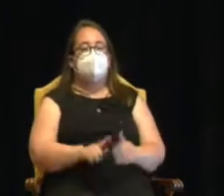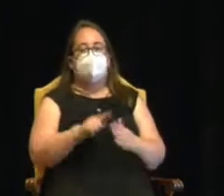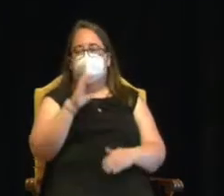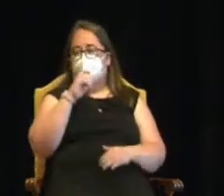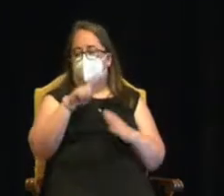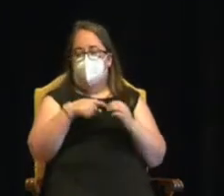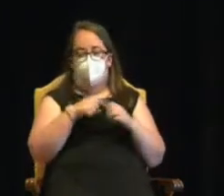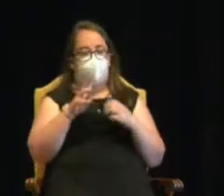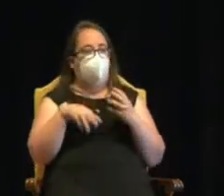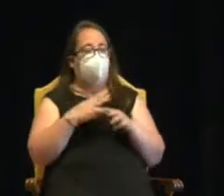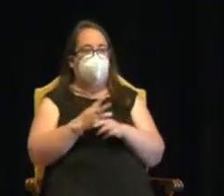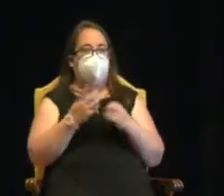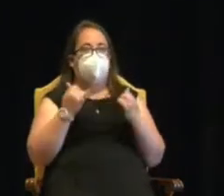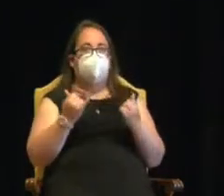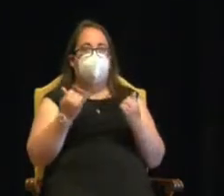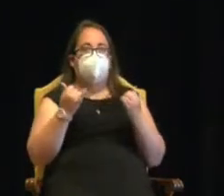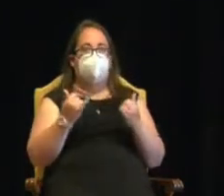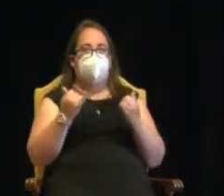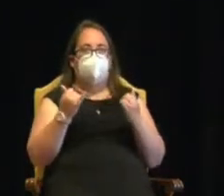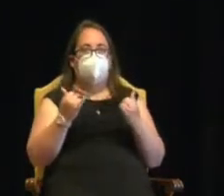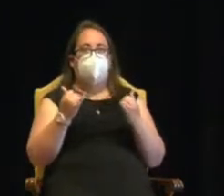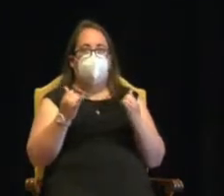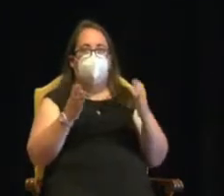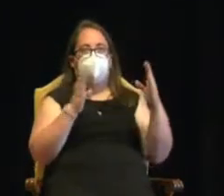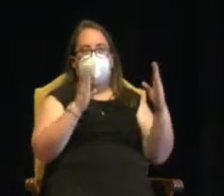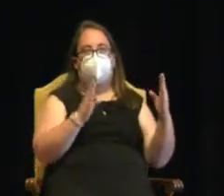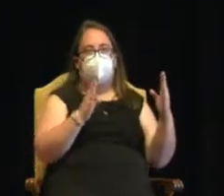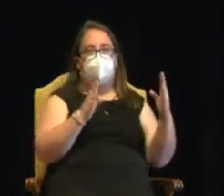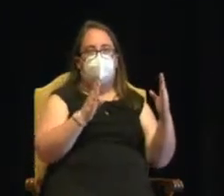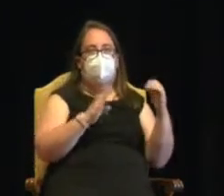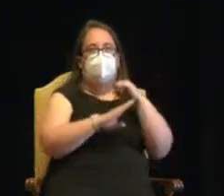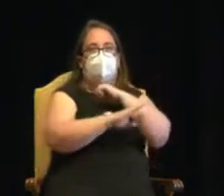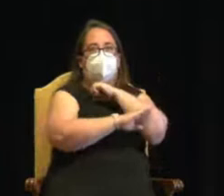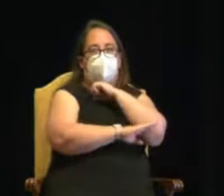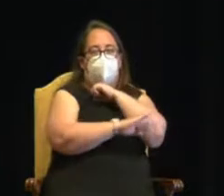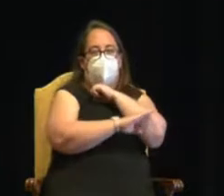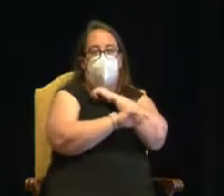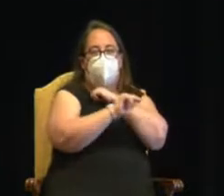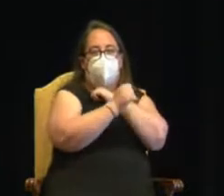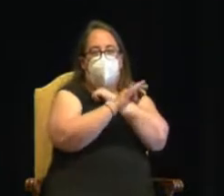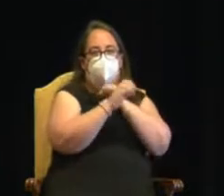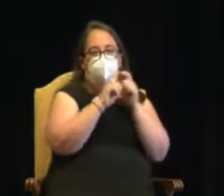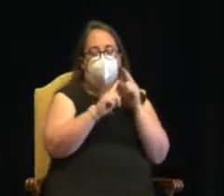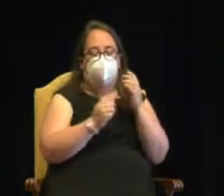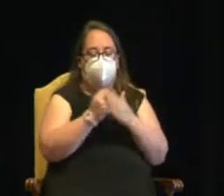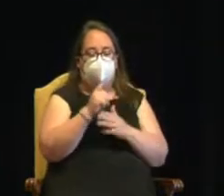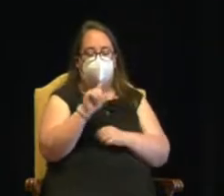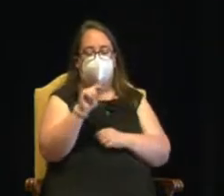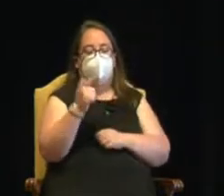that now the era from the fall of 2019 to the spring of